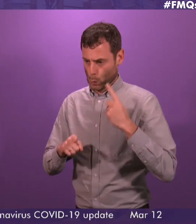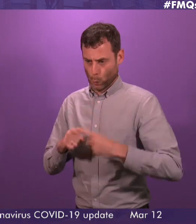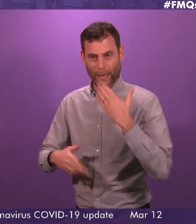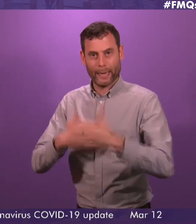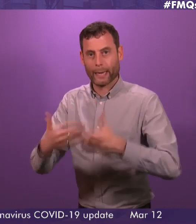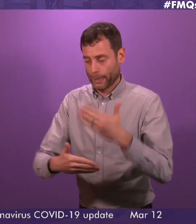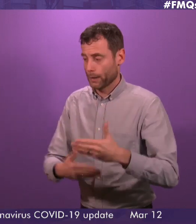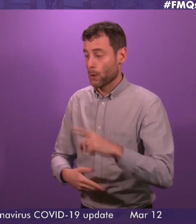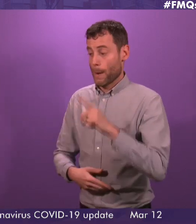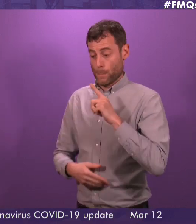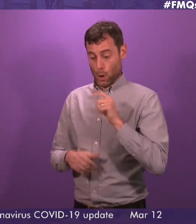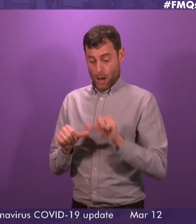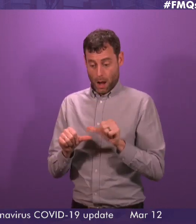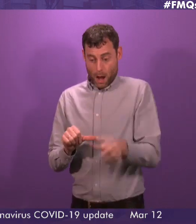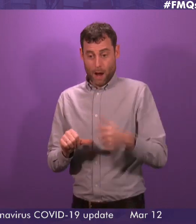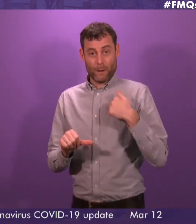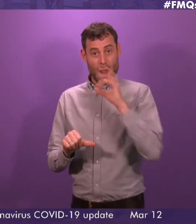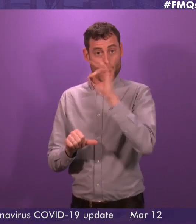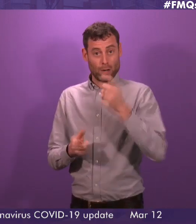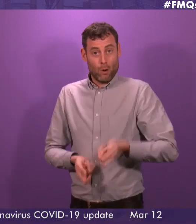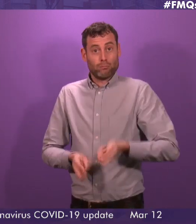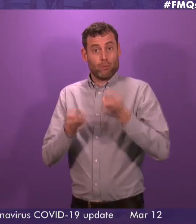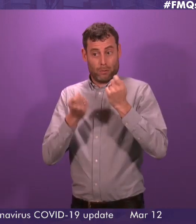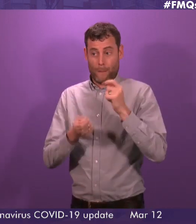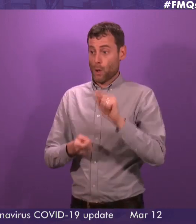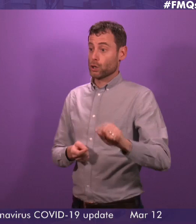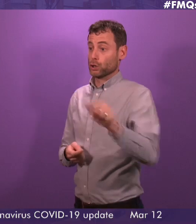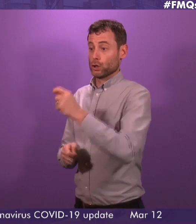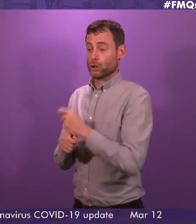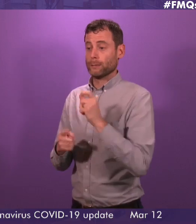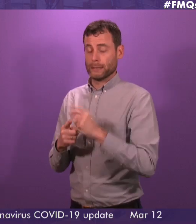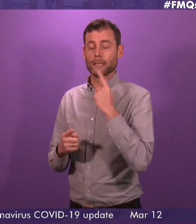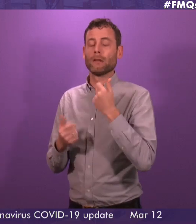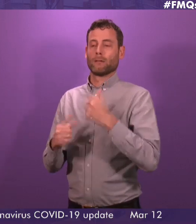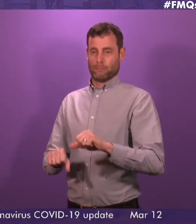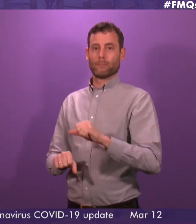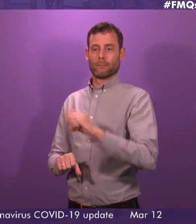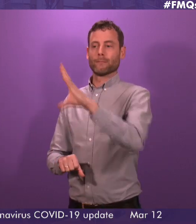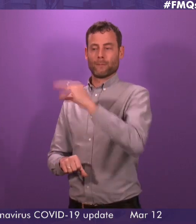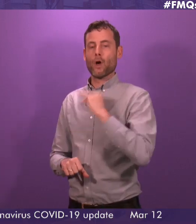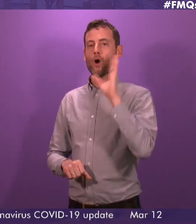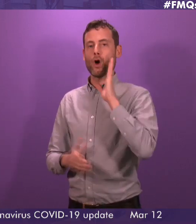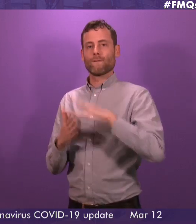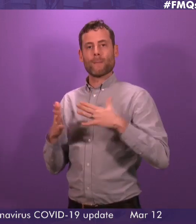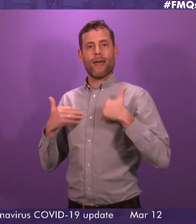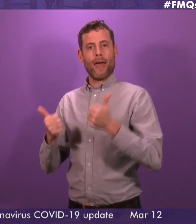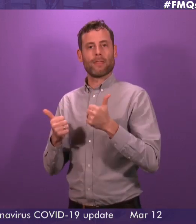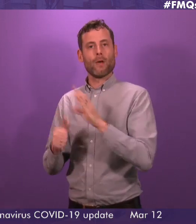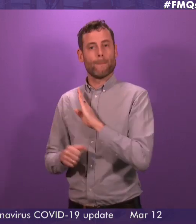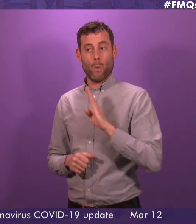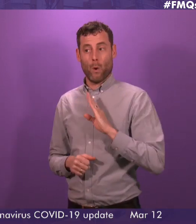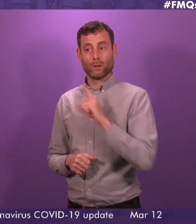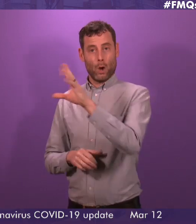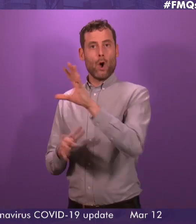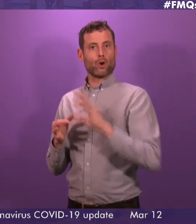receive a communication from the Health Board saying that the government had taken measures after that point of order to make sure extra supplies would be